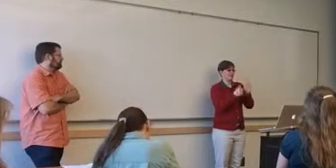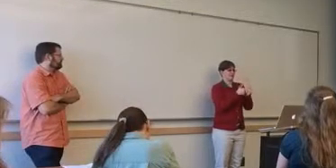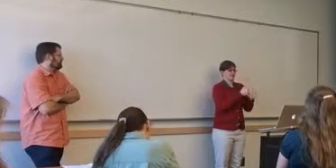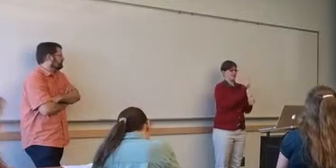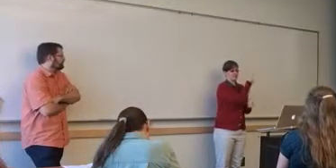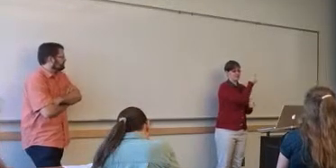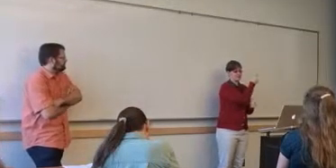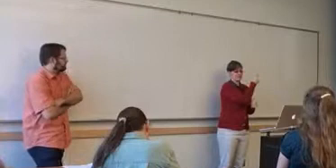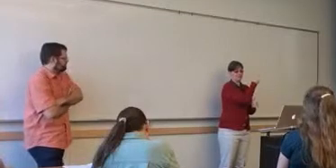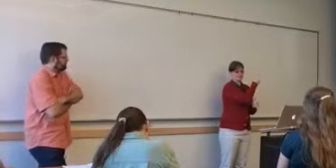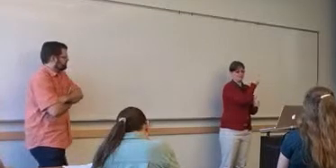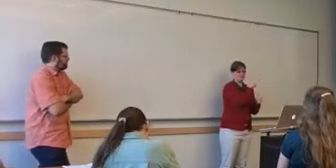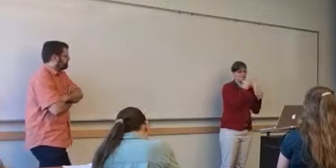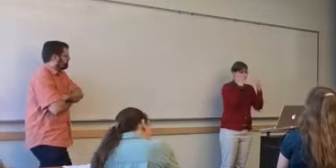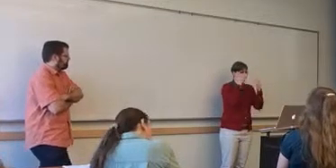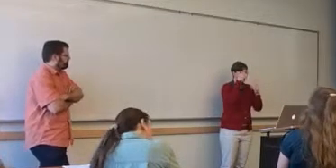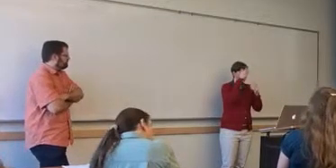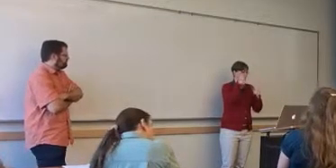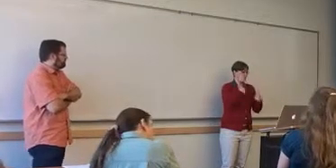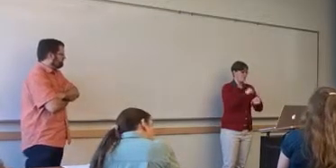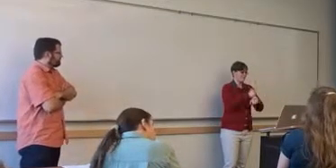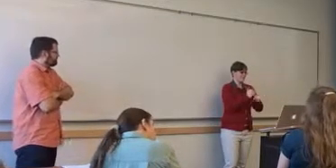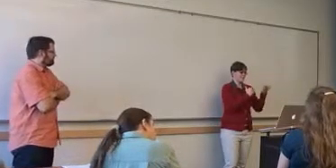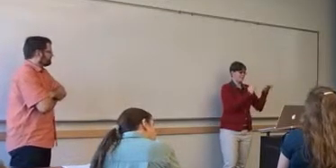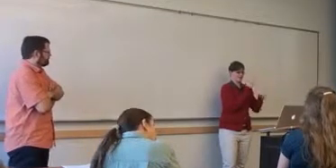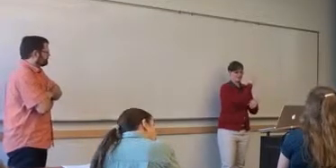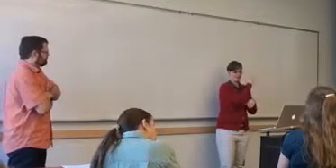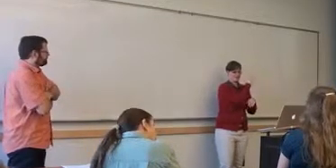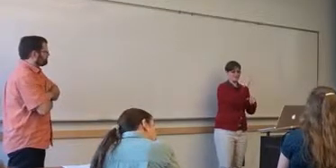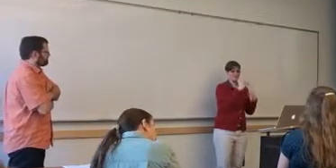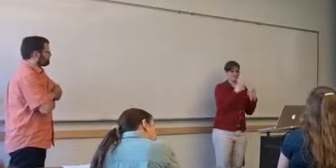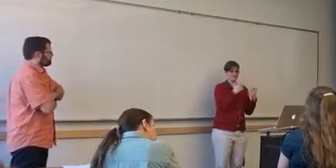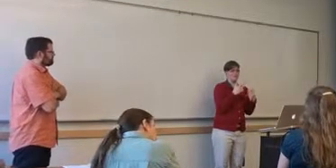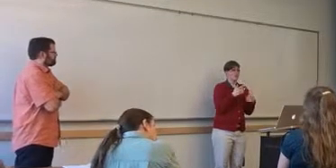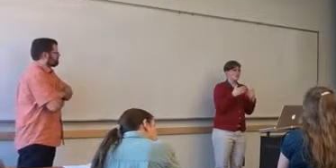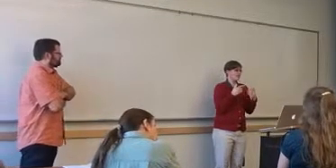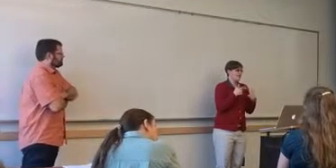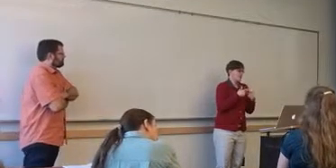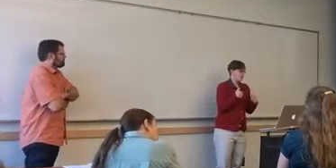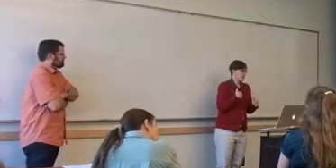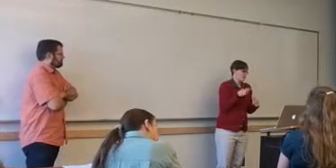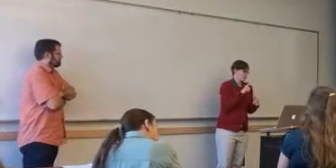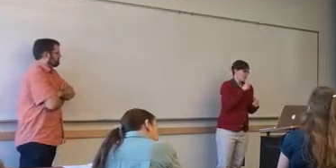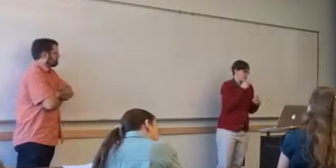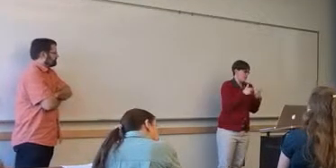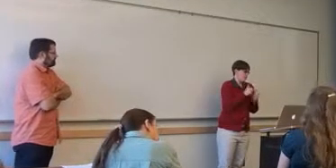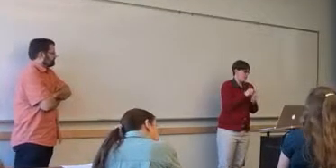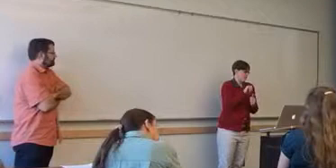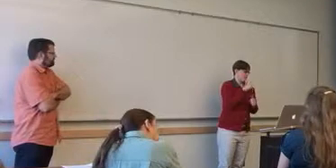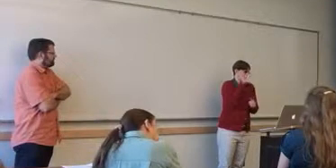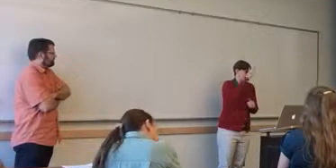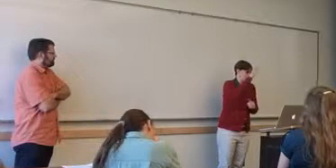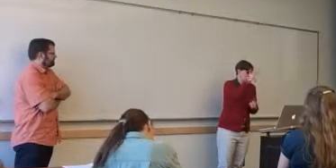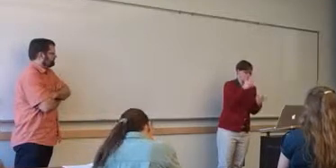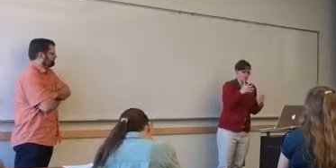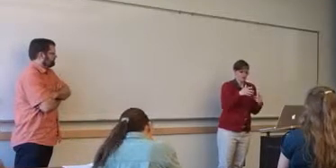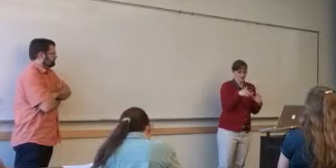And California is encouraging all 49 other states to get this law, and I really hope that Utah will adopt